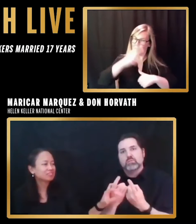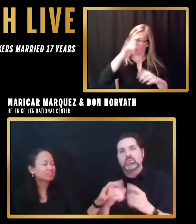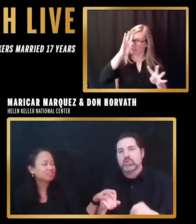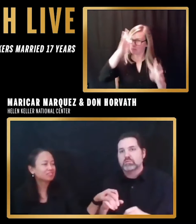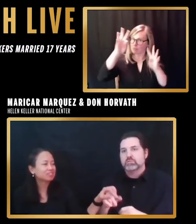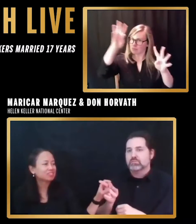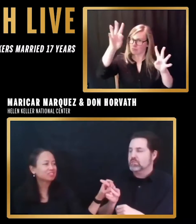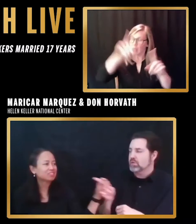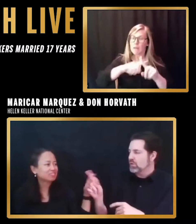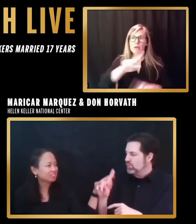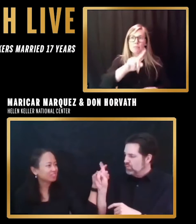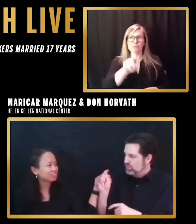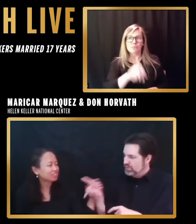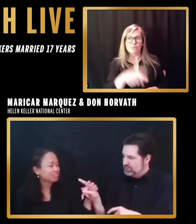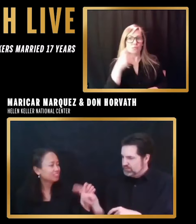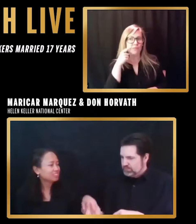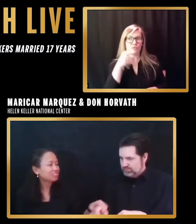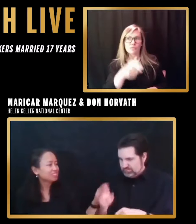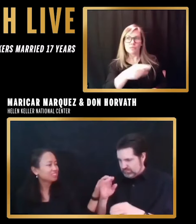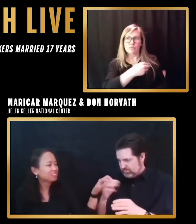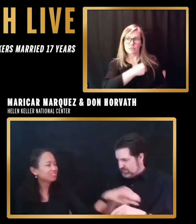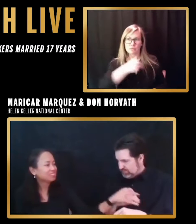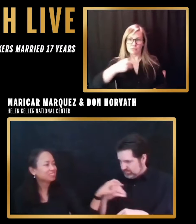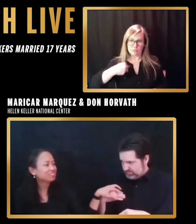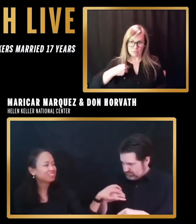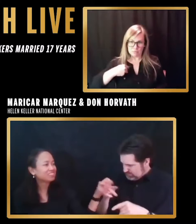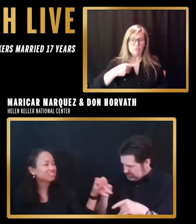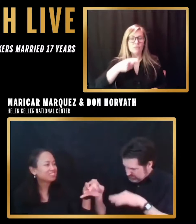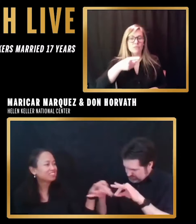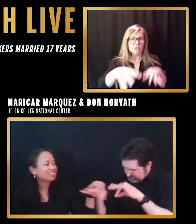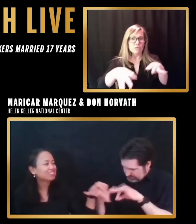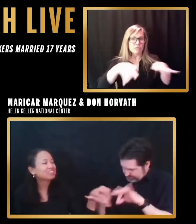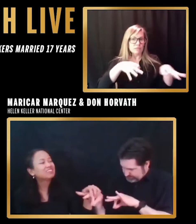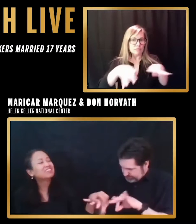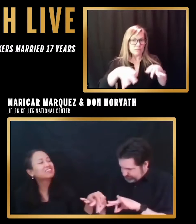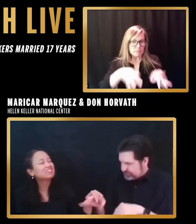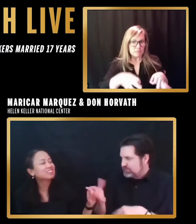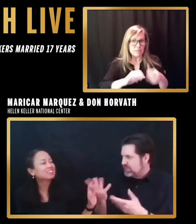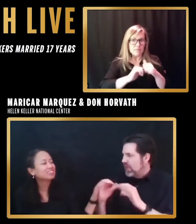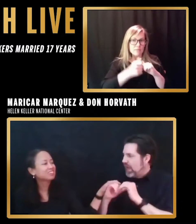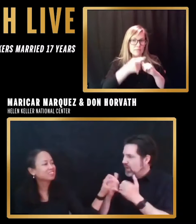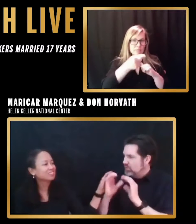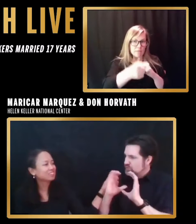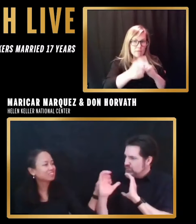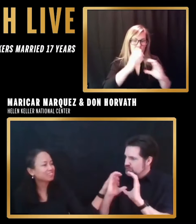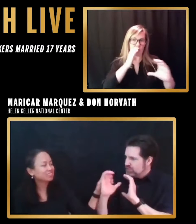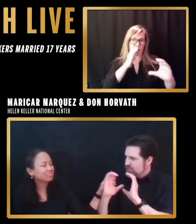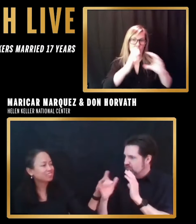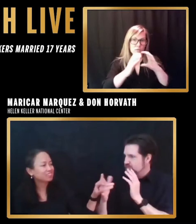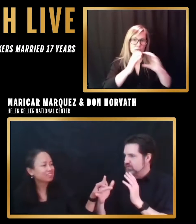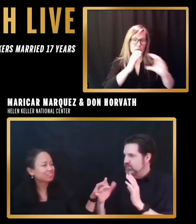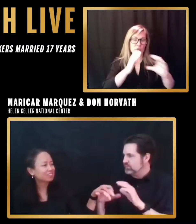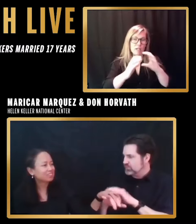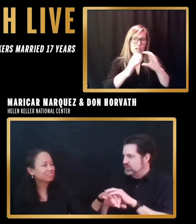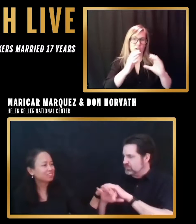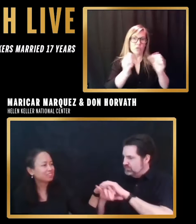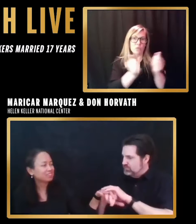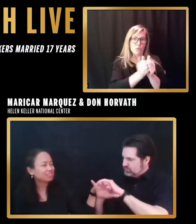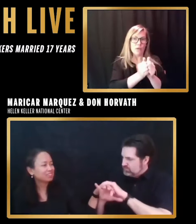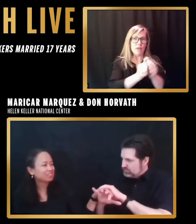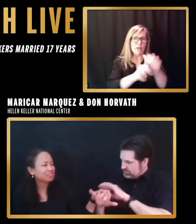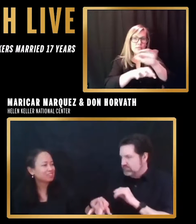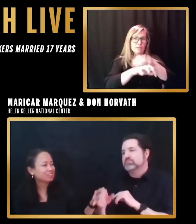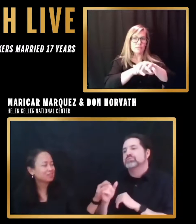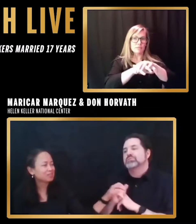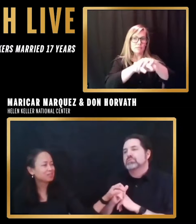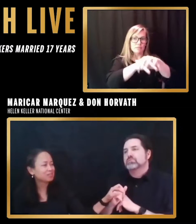Maricar. You know, obviously Maricar, you know, you were describing how you communicate through tactile ASL, through